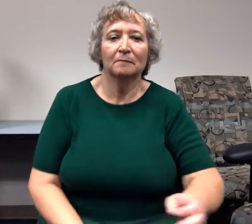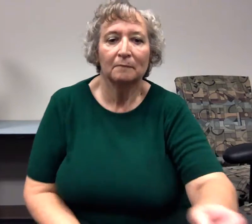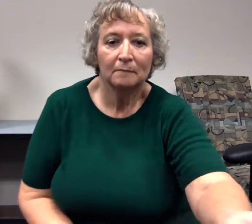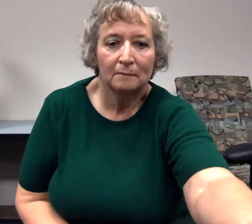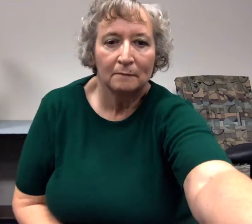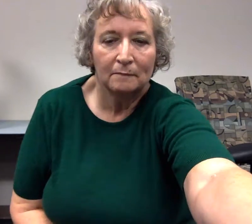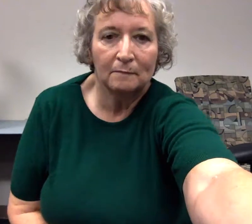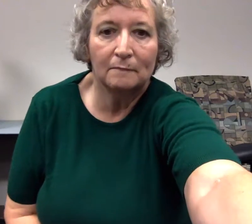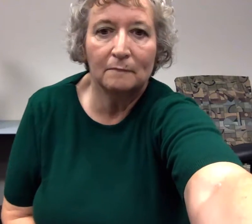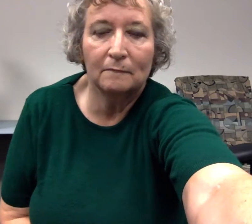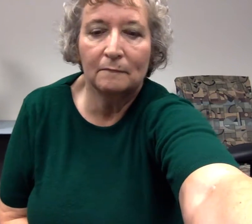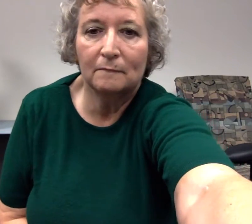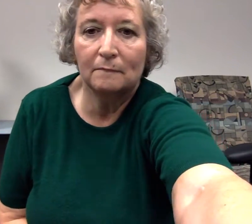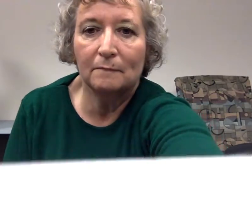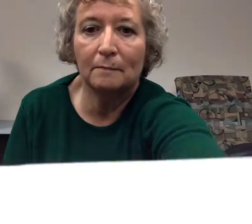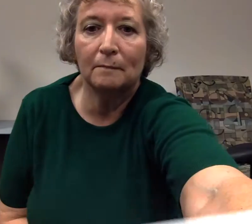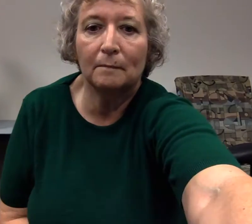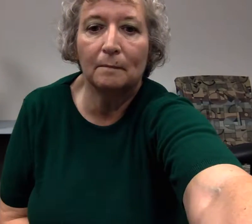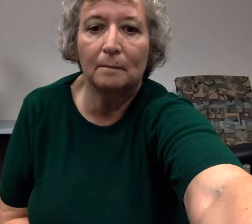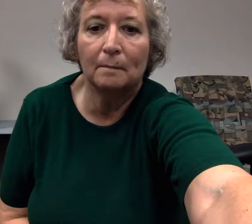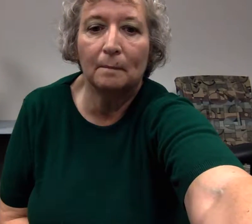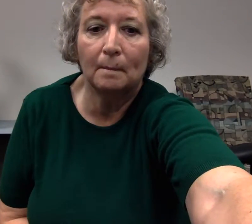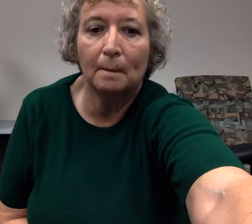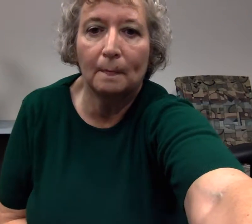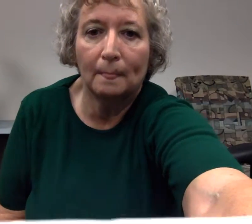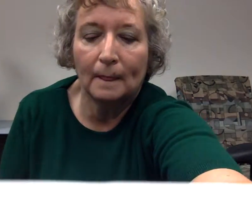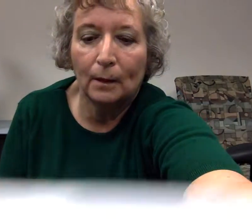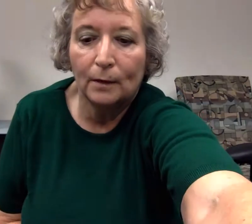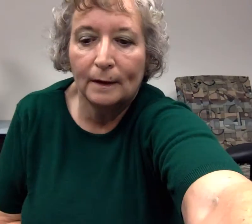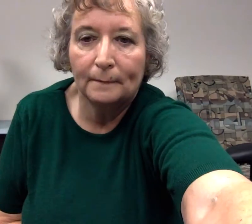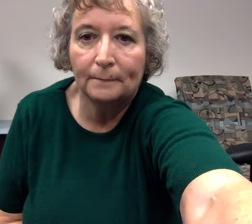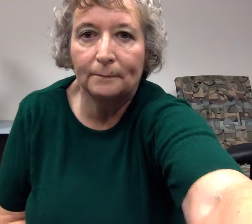That would be very good. Alright, everybody ready?